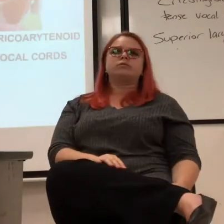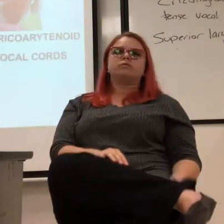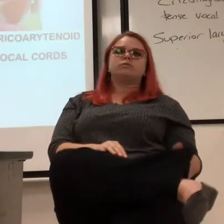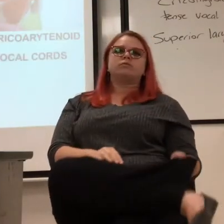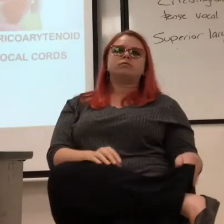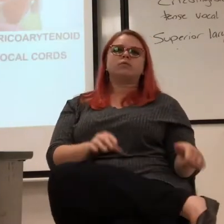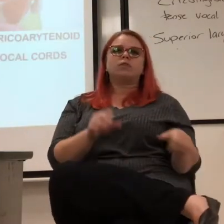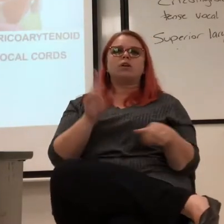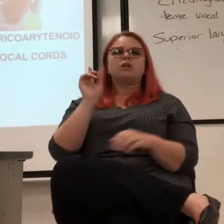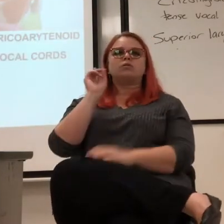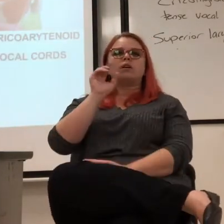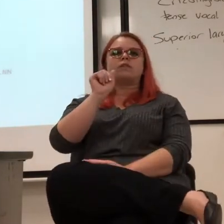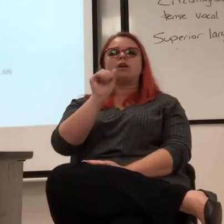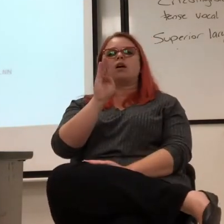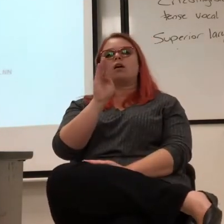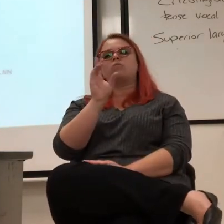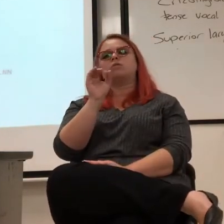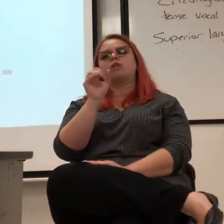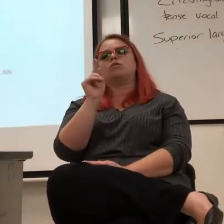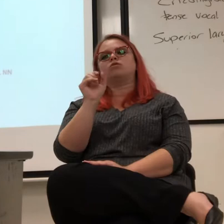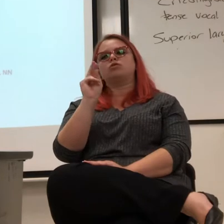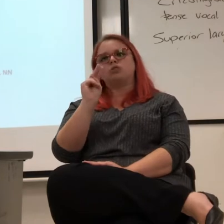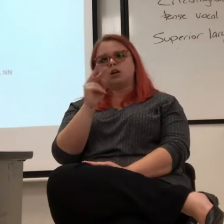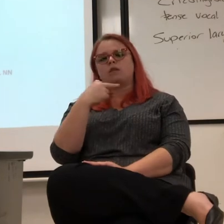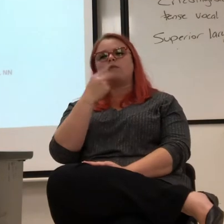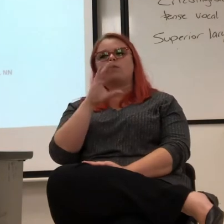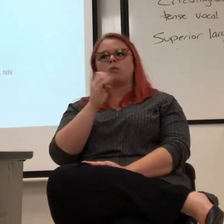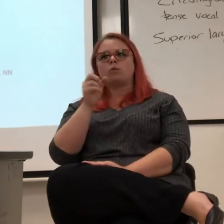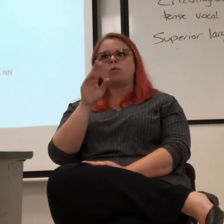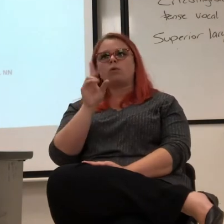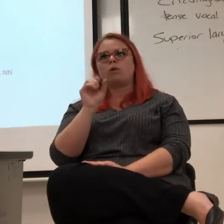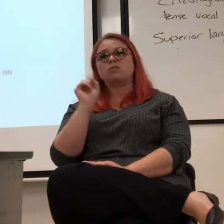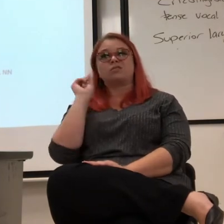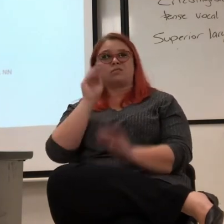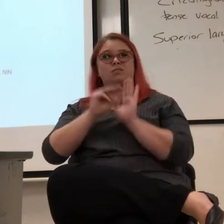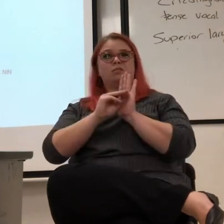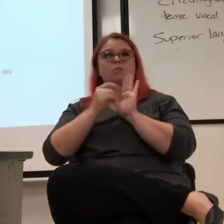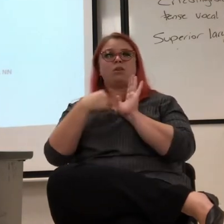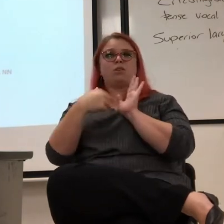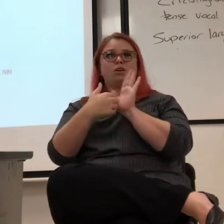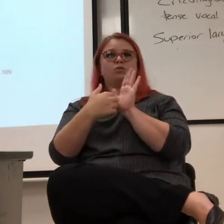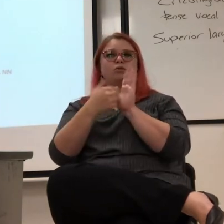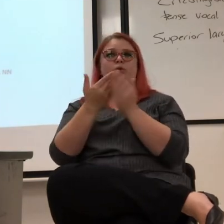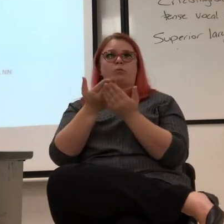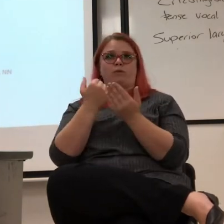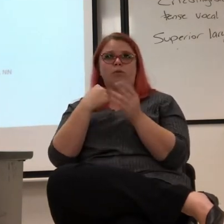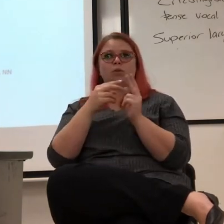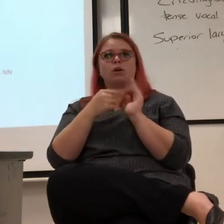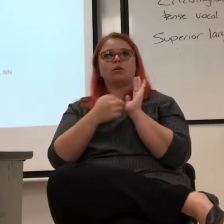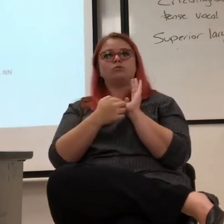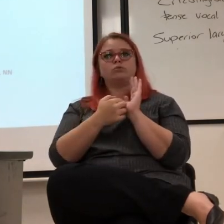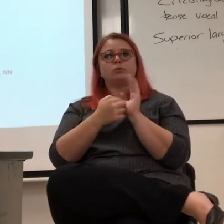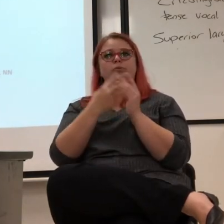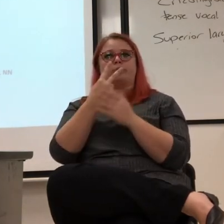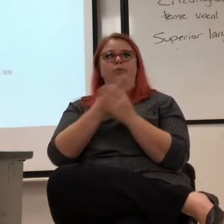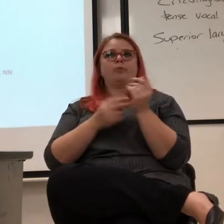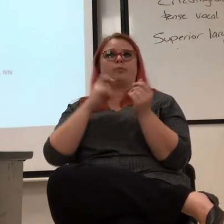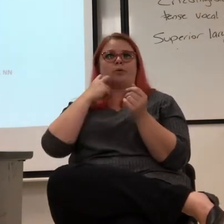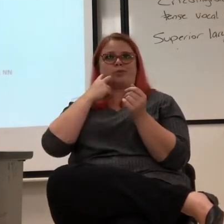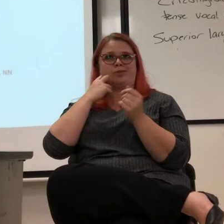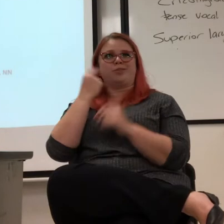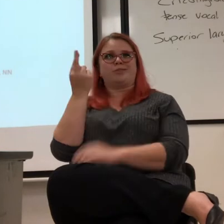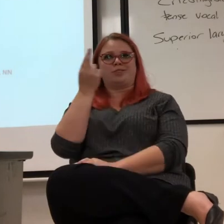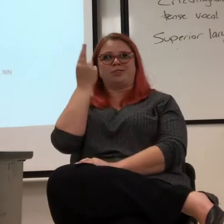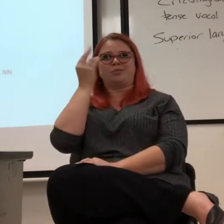So there's the abduction of the vocal cords. This model that I showed you before does show both nerves, which is why it made it on your study